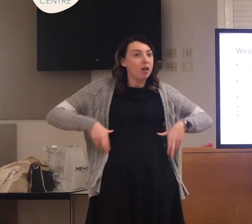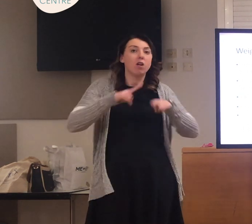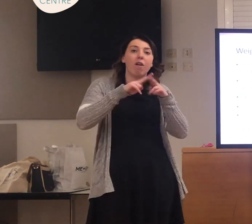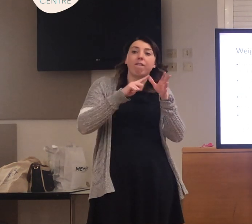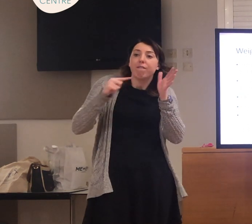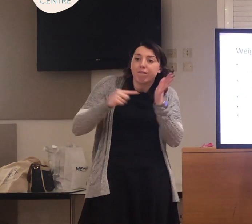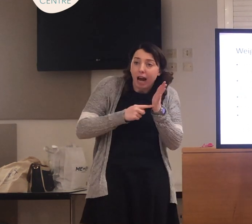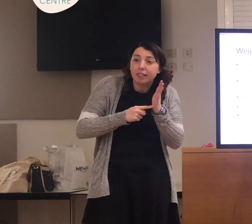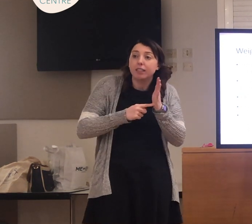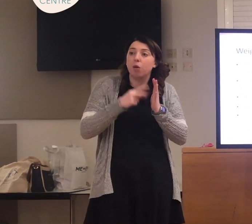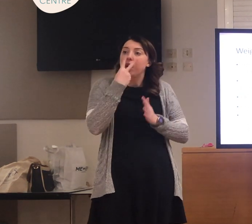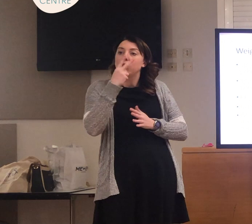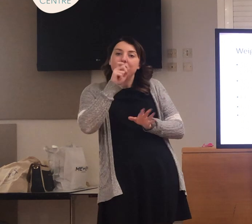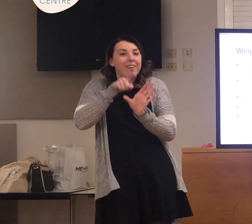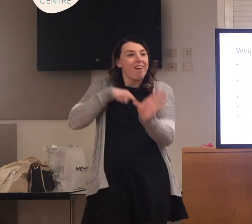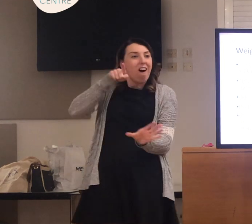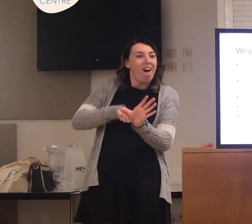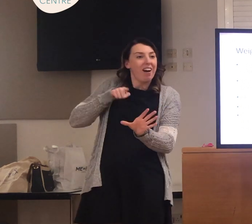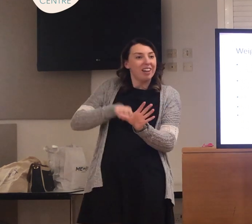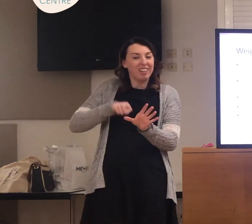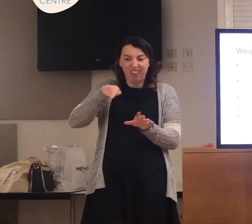gain when you're 20.